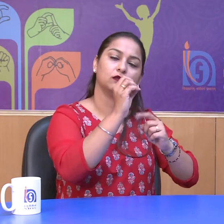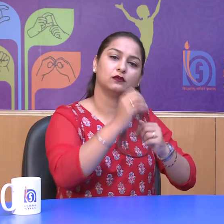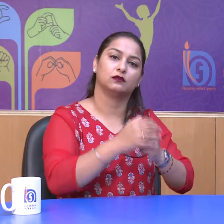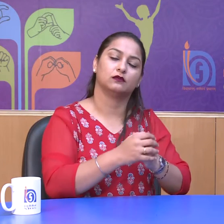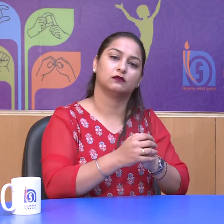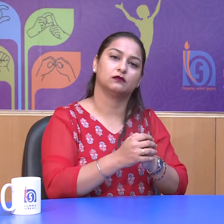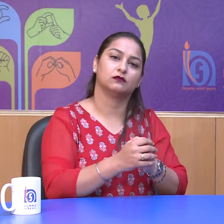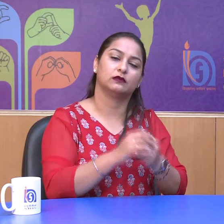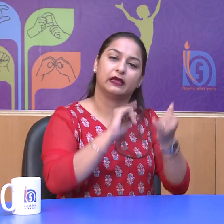darshikosi,